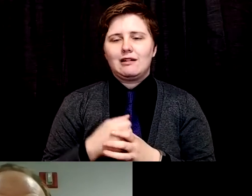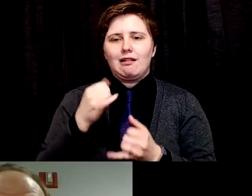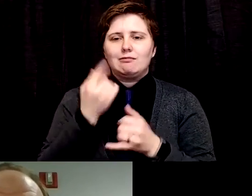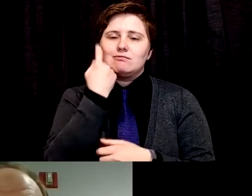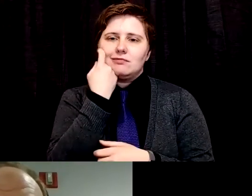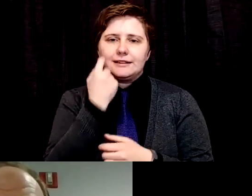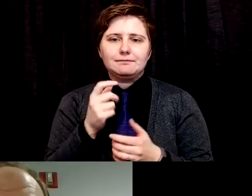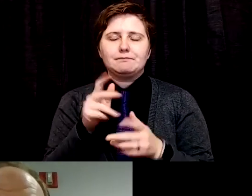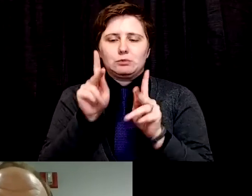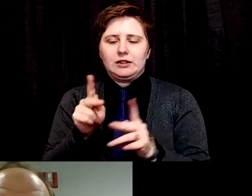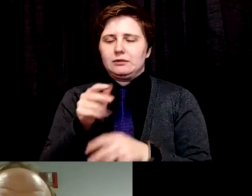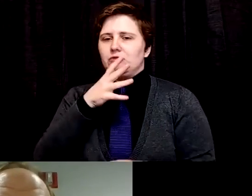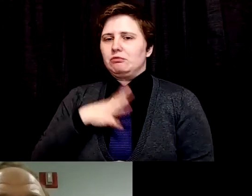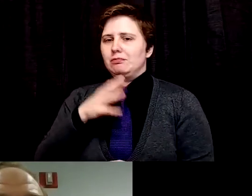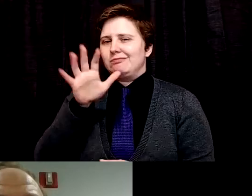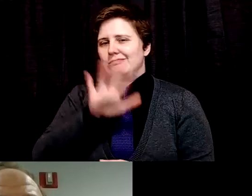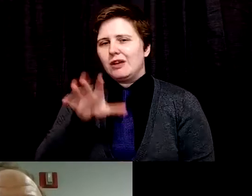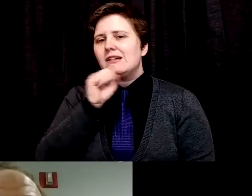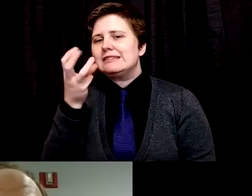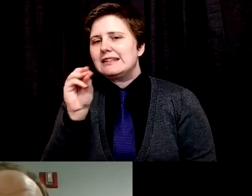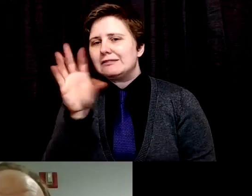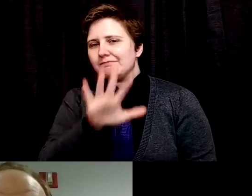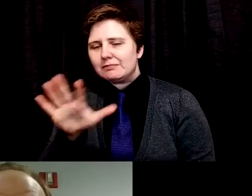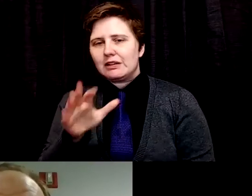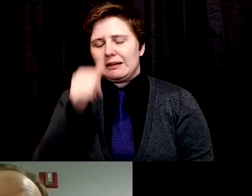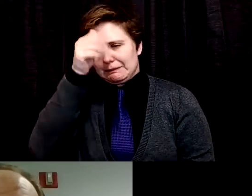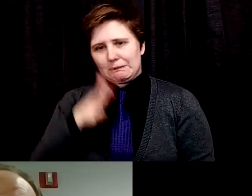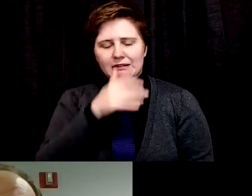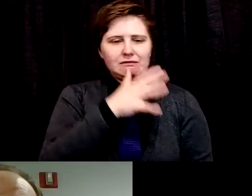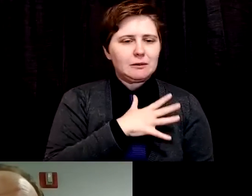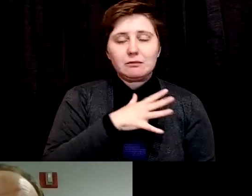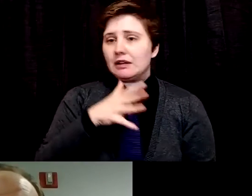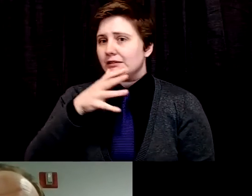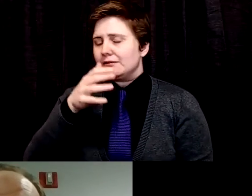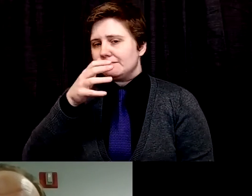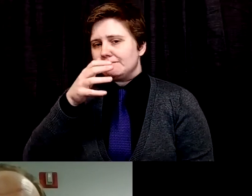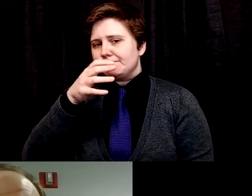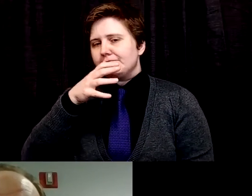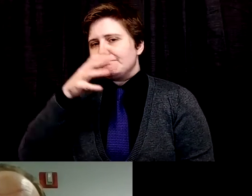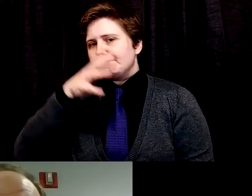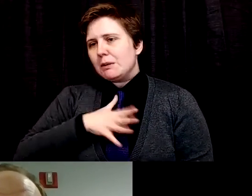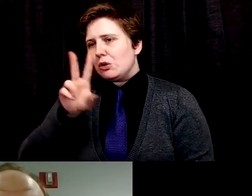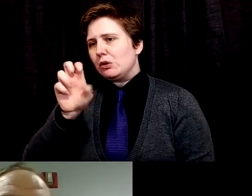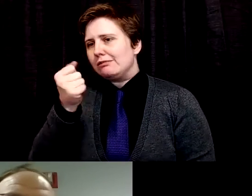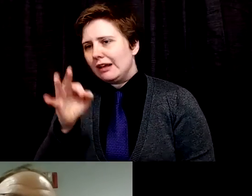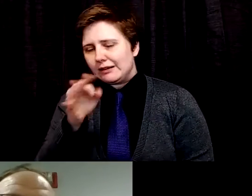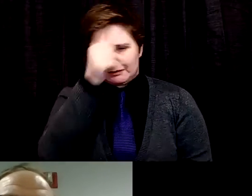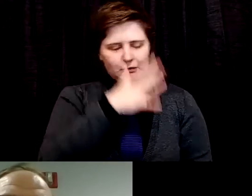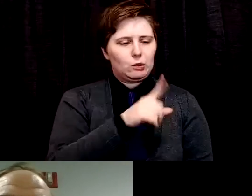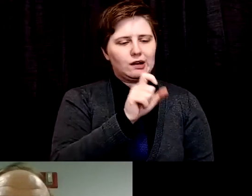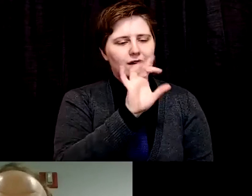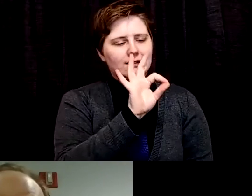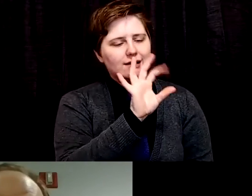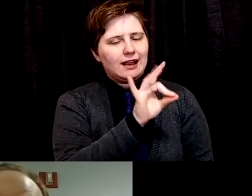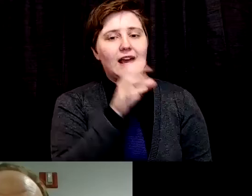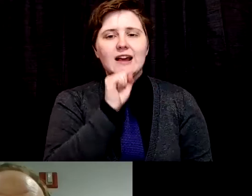60s. The breakdown of female versus male: female 219 to males to 198, and the age ranges